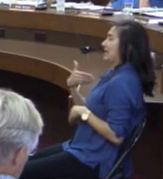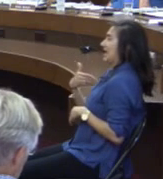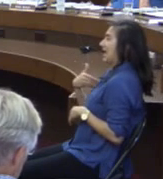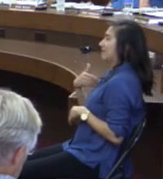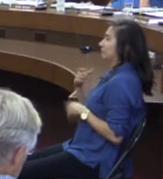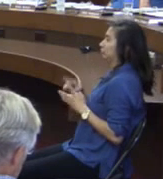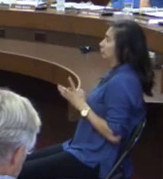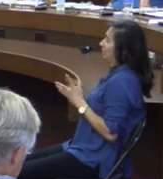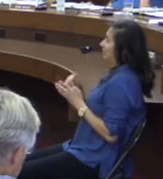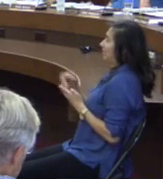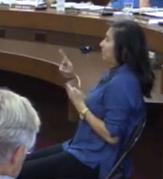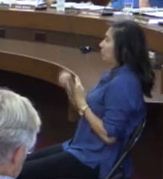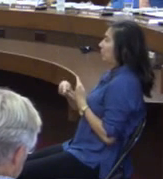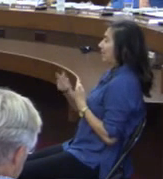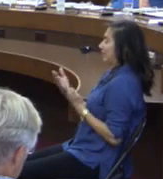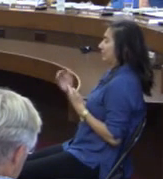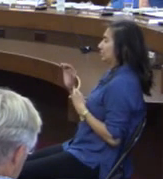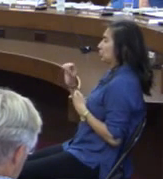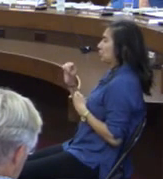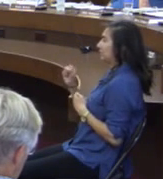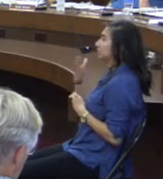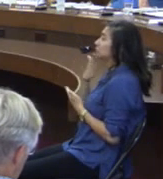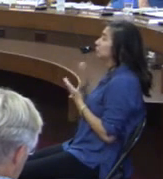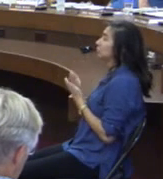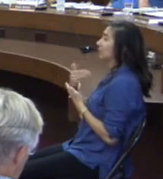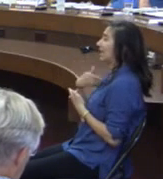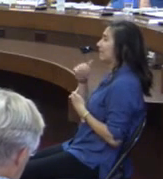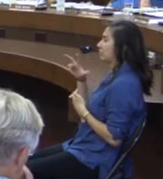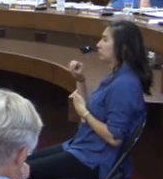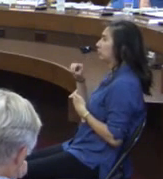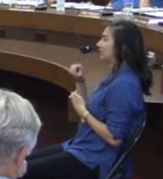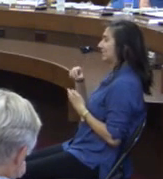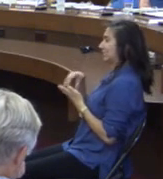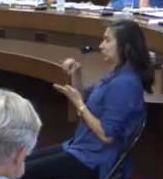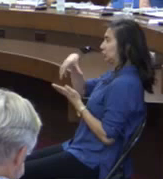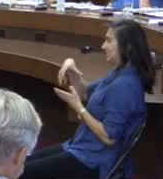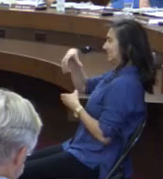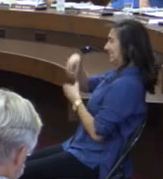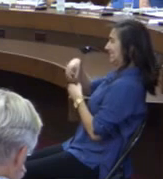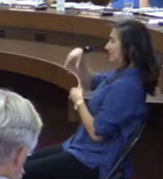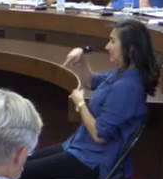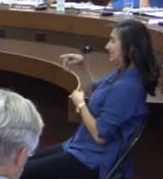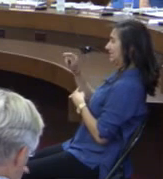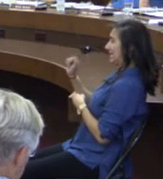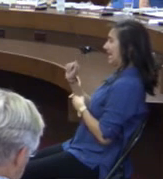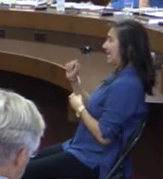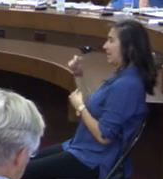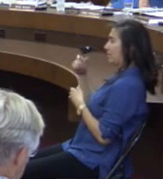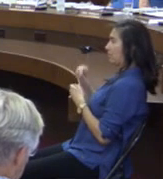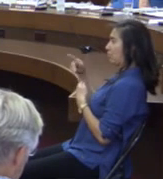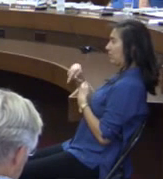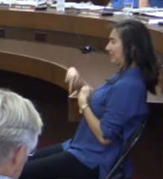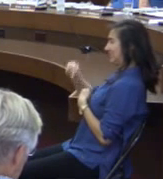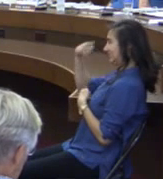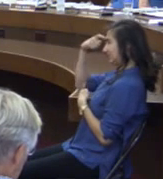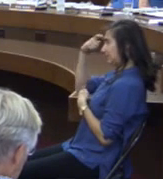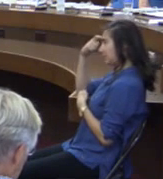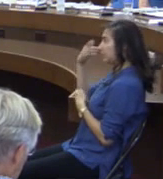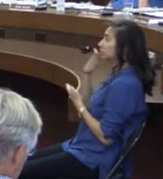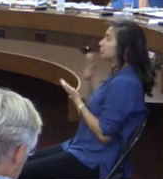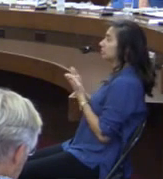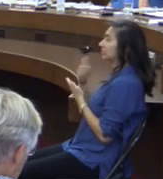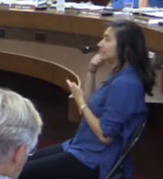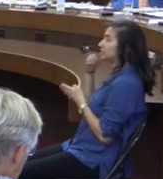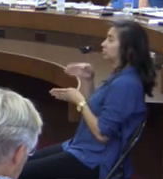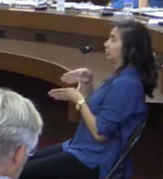institutionalized that at COS, and we have 30 students in that PT aid program this summer, which is a career